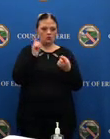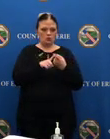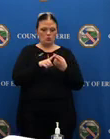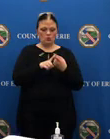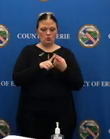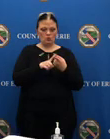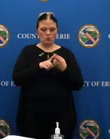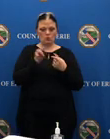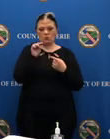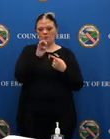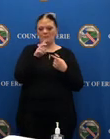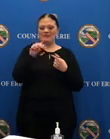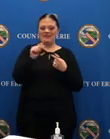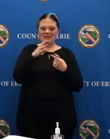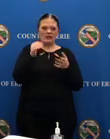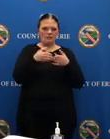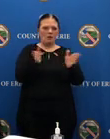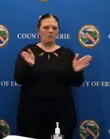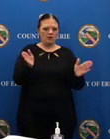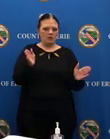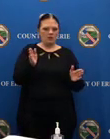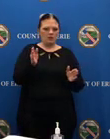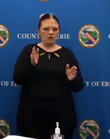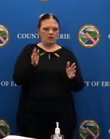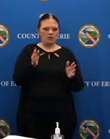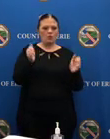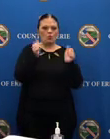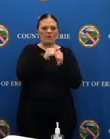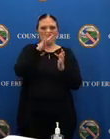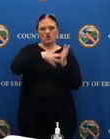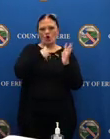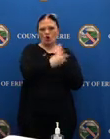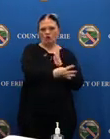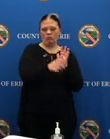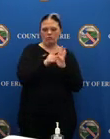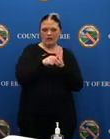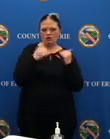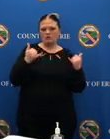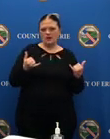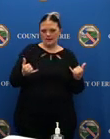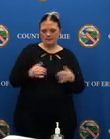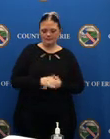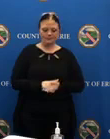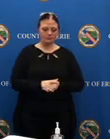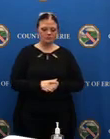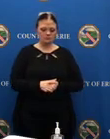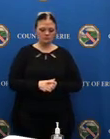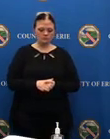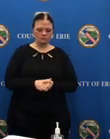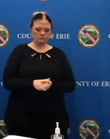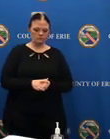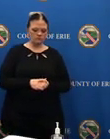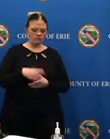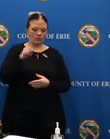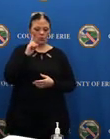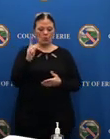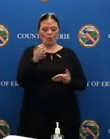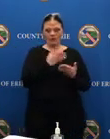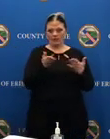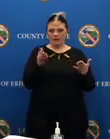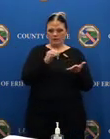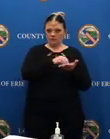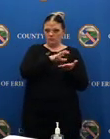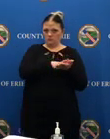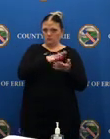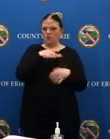to media and the general public by chart later today. So you will have the zip code numbers. The one thing we've noted